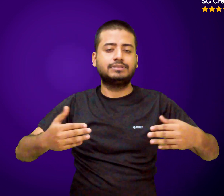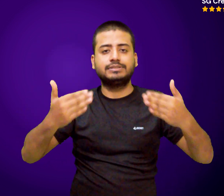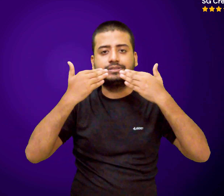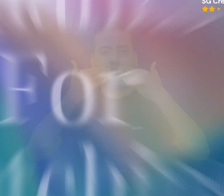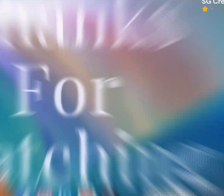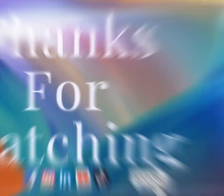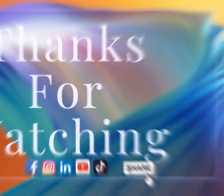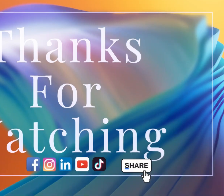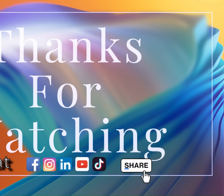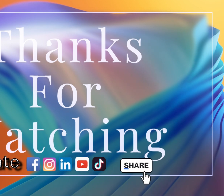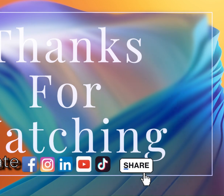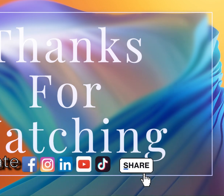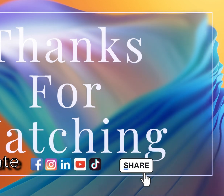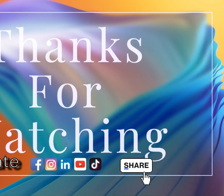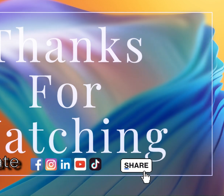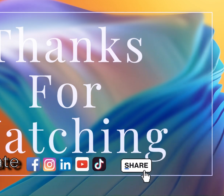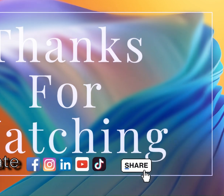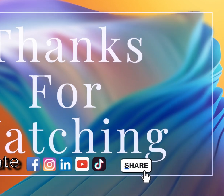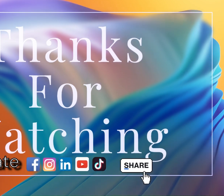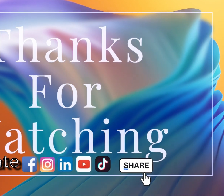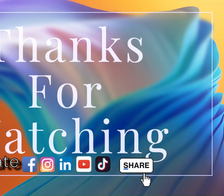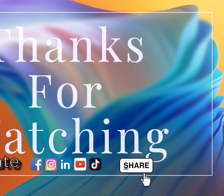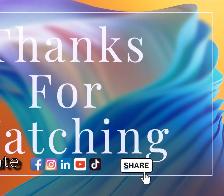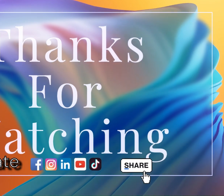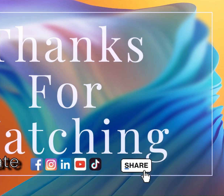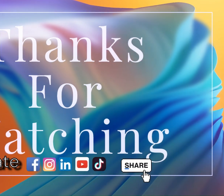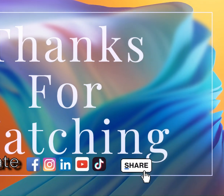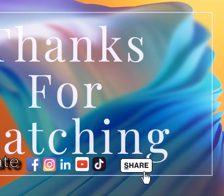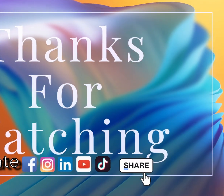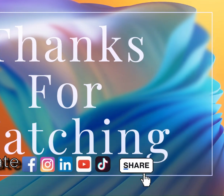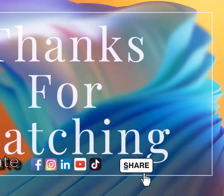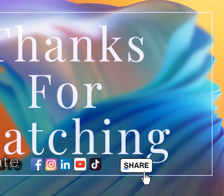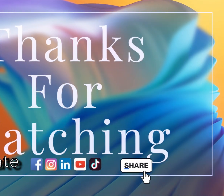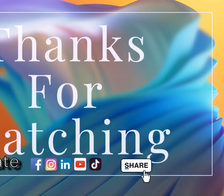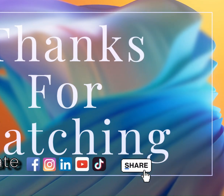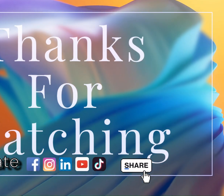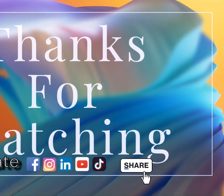areas for development,